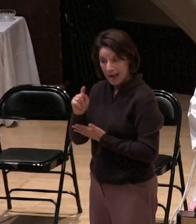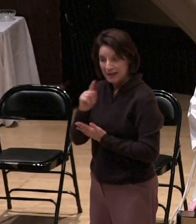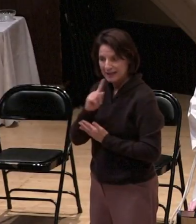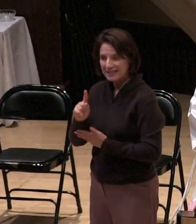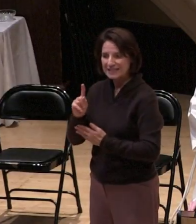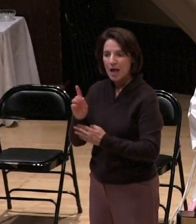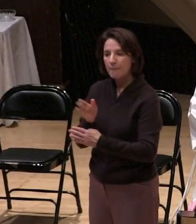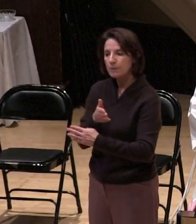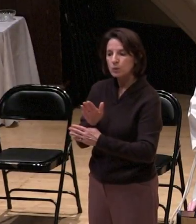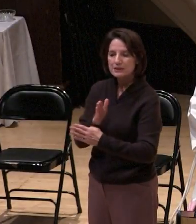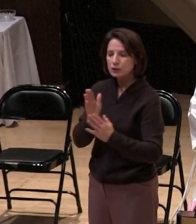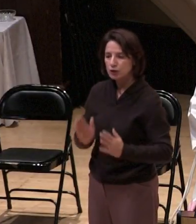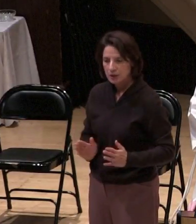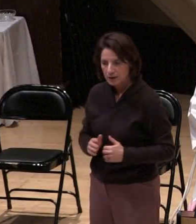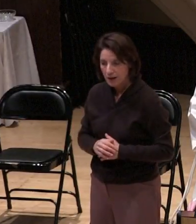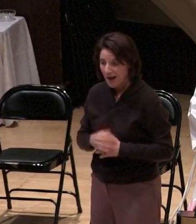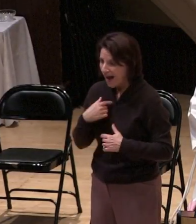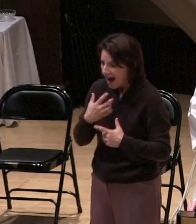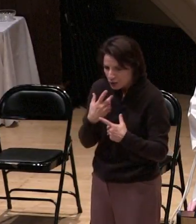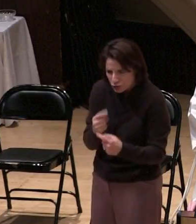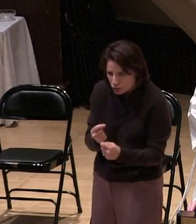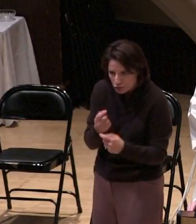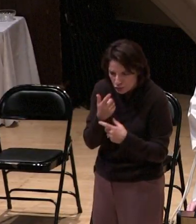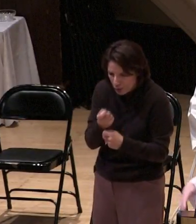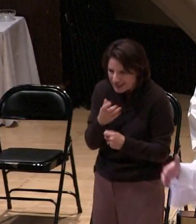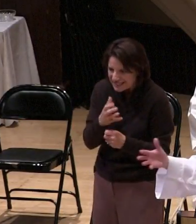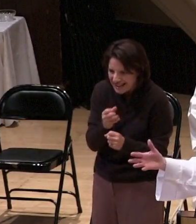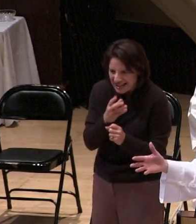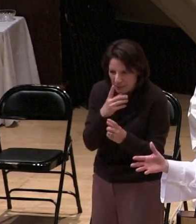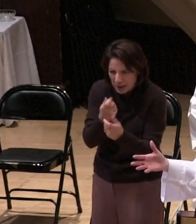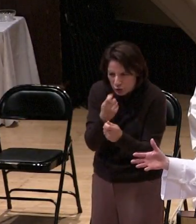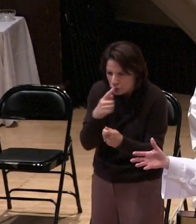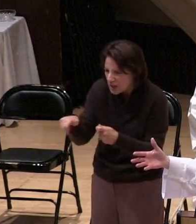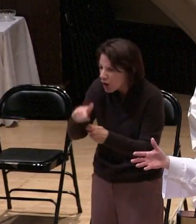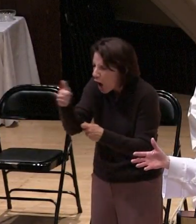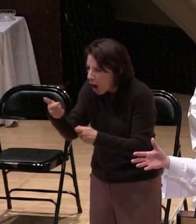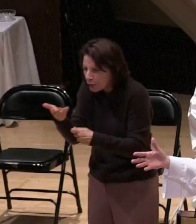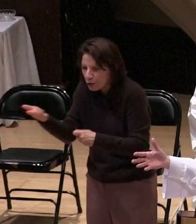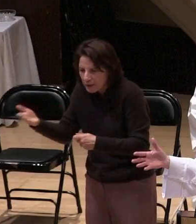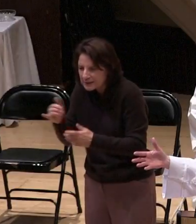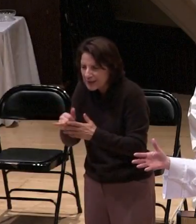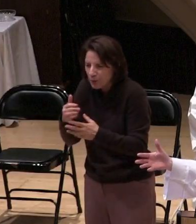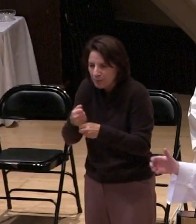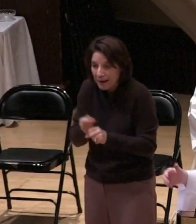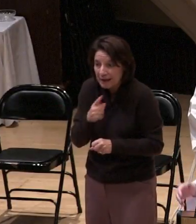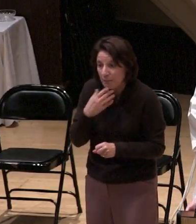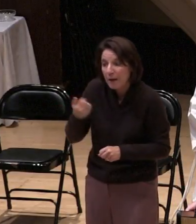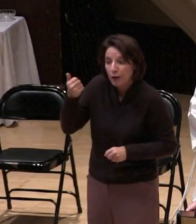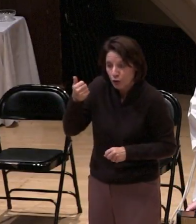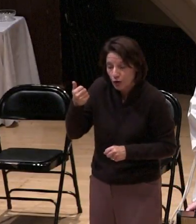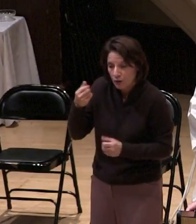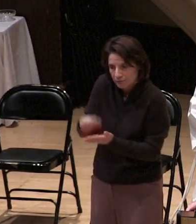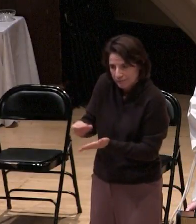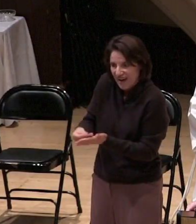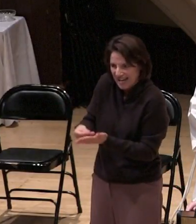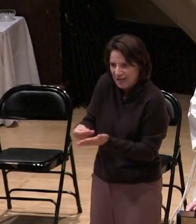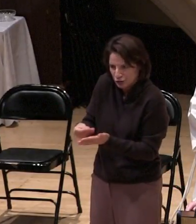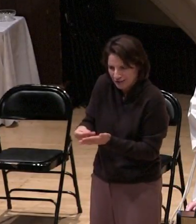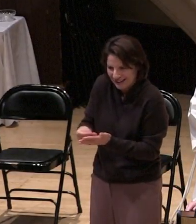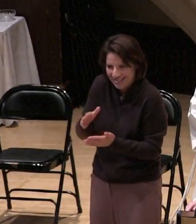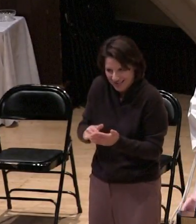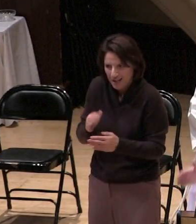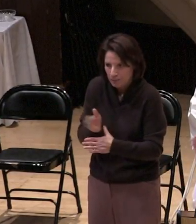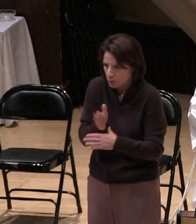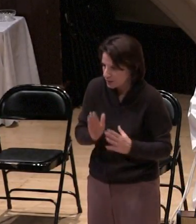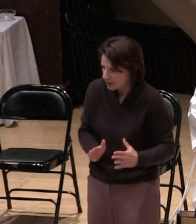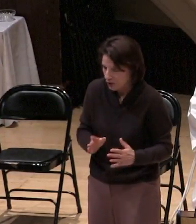of years to interest him in something that I thought would produce a better financial benefit than being a musician. But from